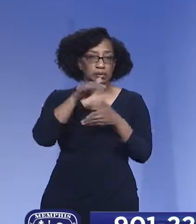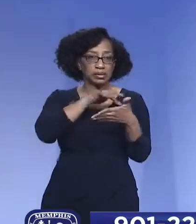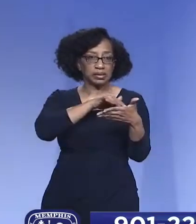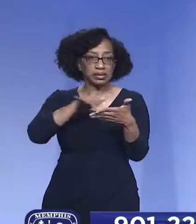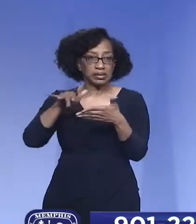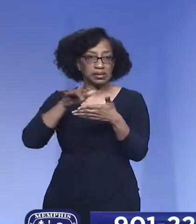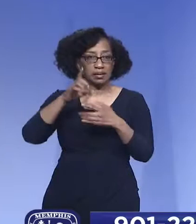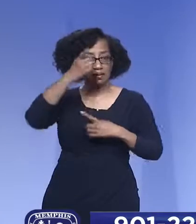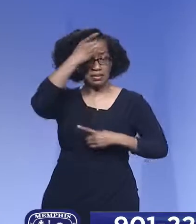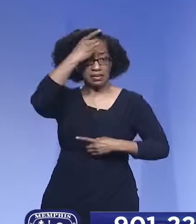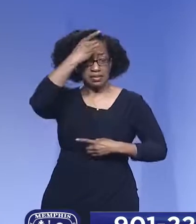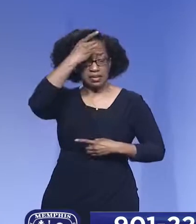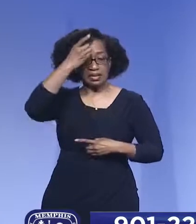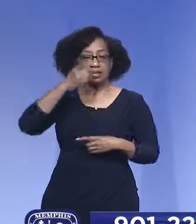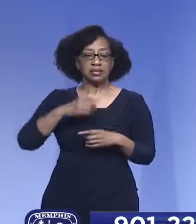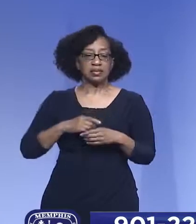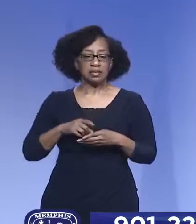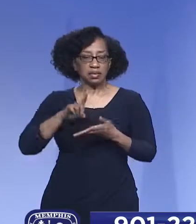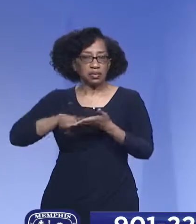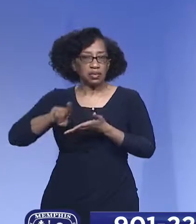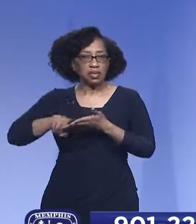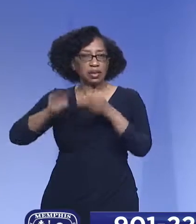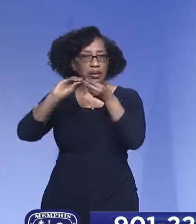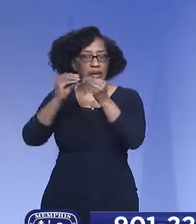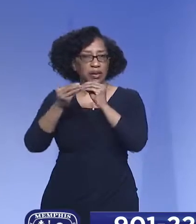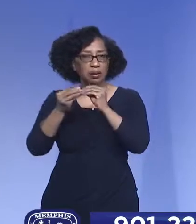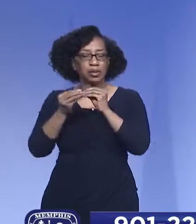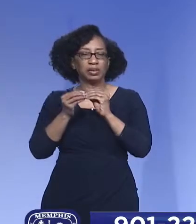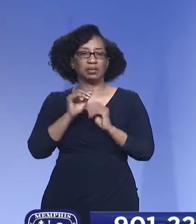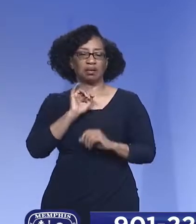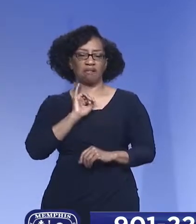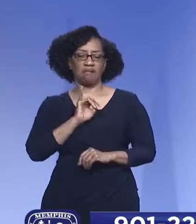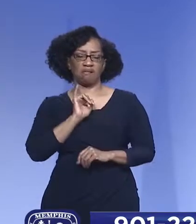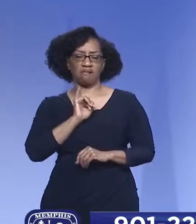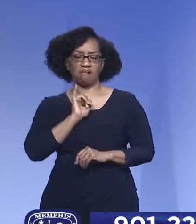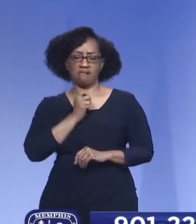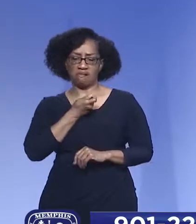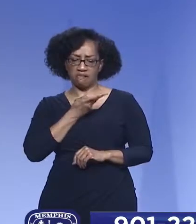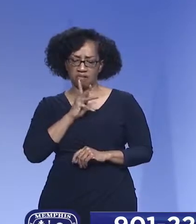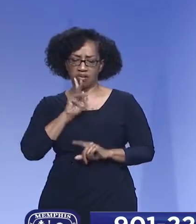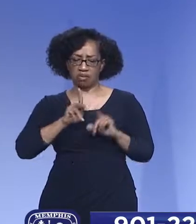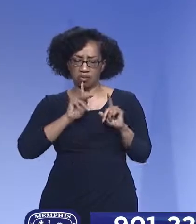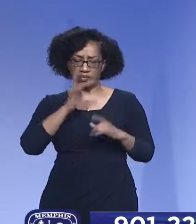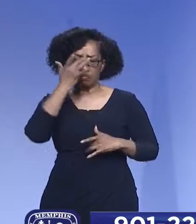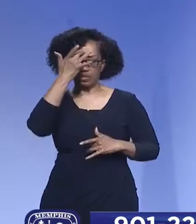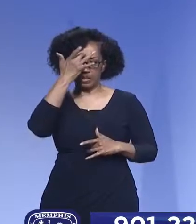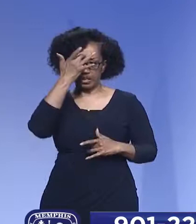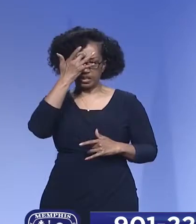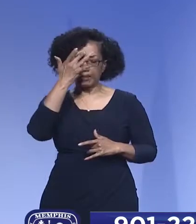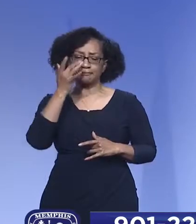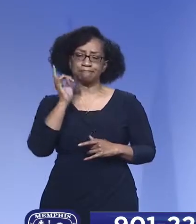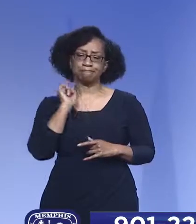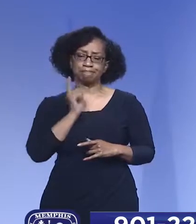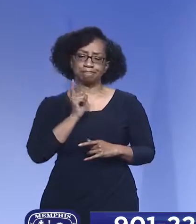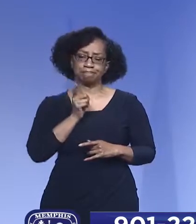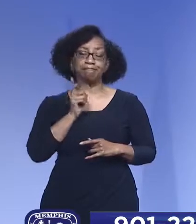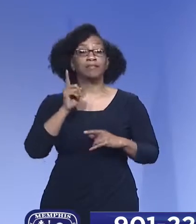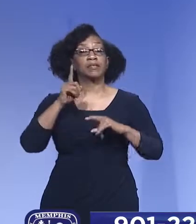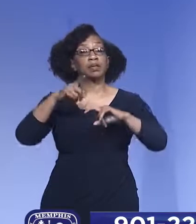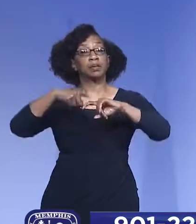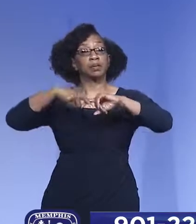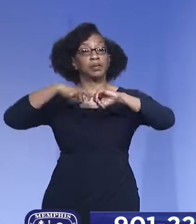this data. And they recommended a pause so the Committee on Immunization Practices could evaluate the